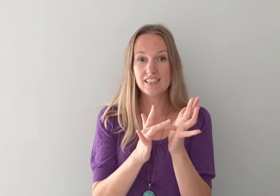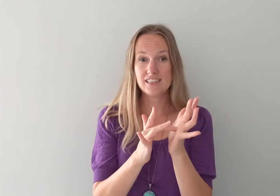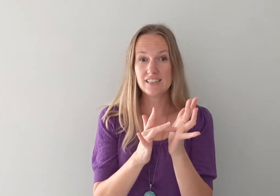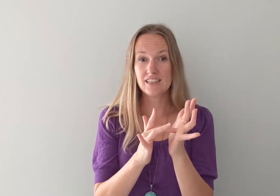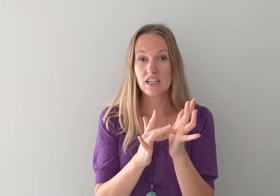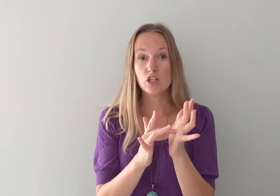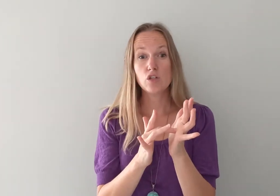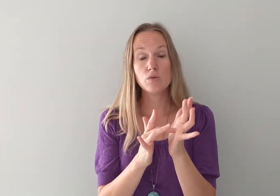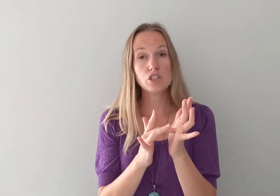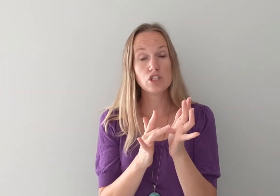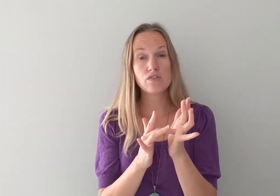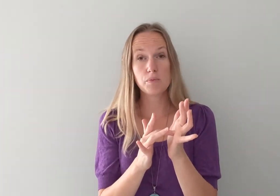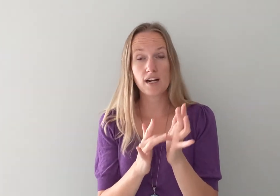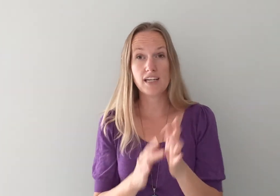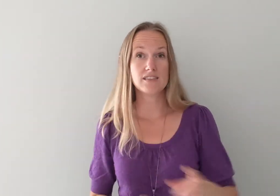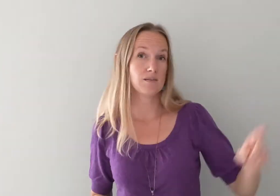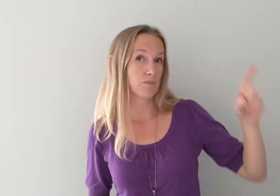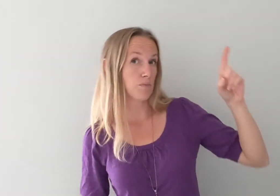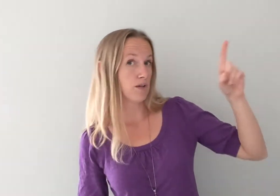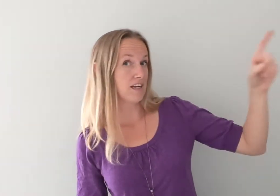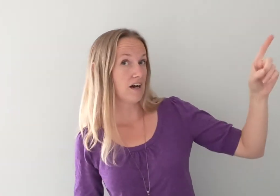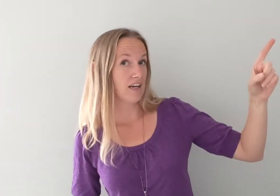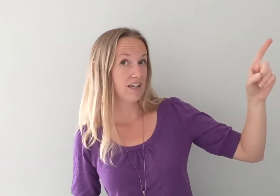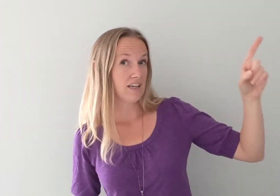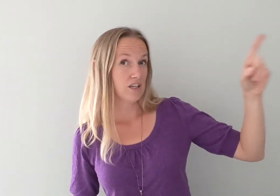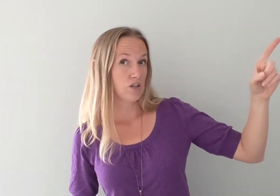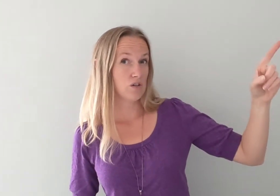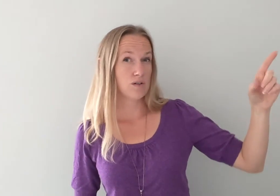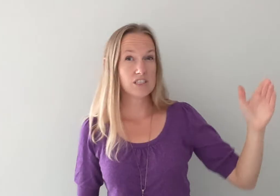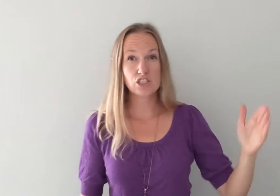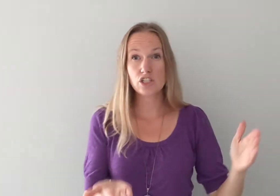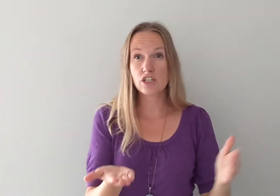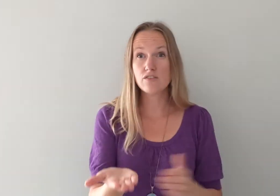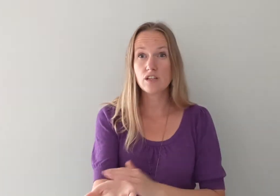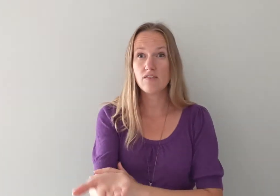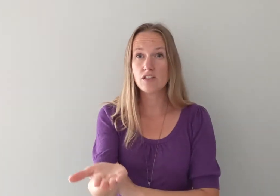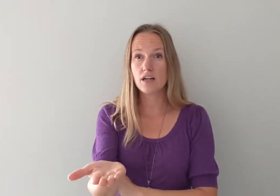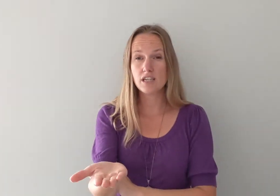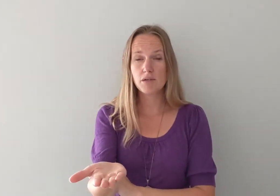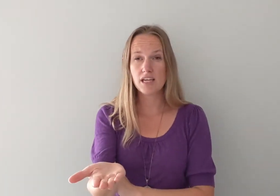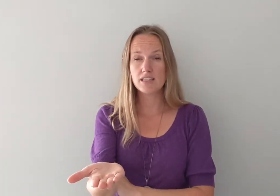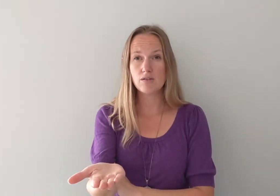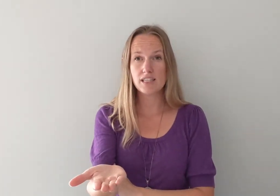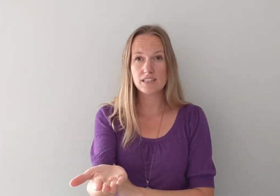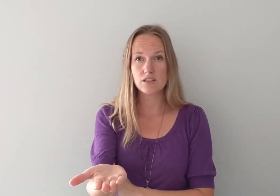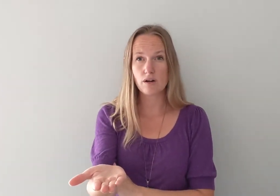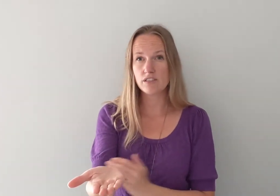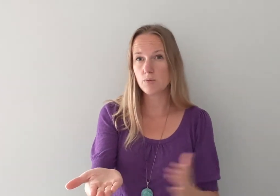Jesus. You deserve the praise. Pointing to God, you deserve, so you have your non-dominant hand out like this as a reference